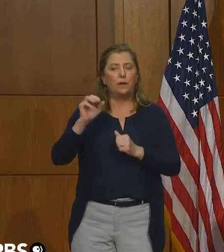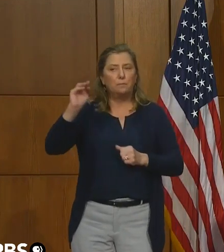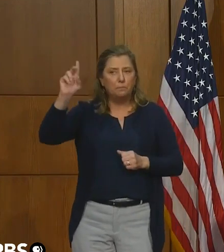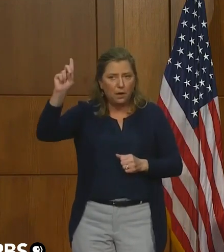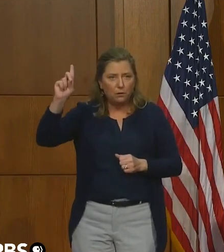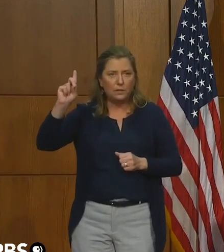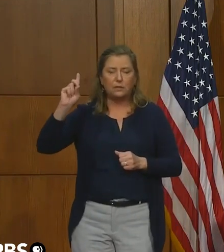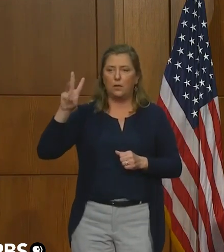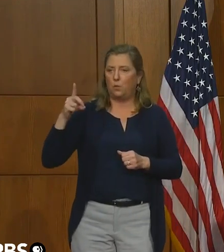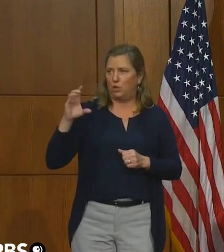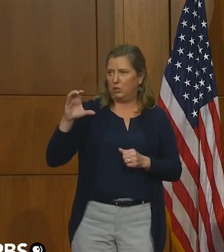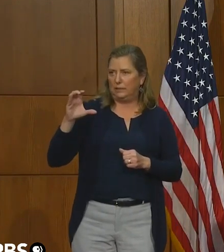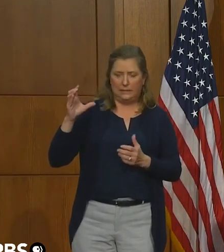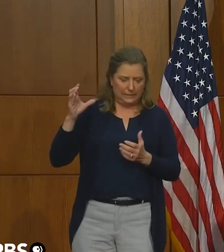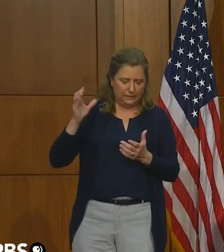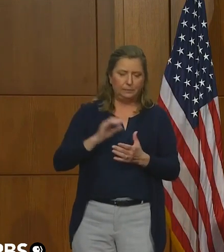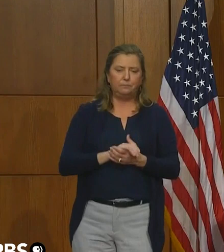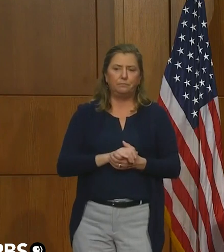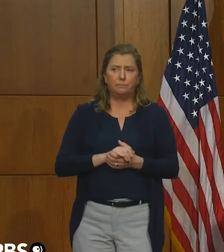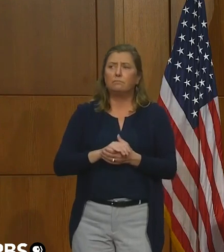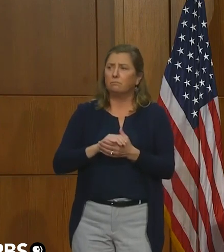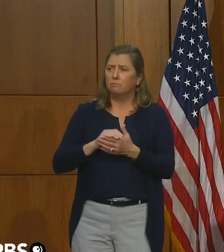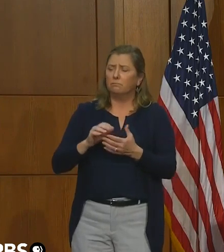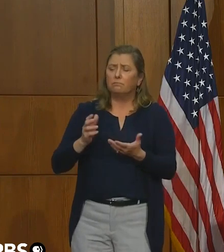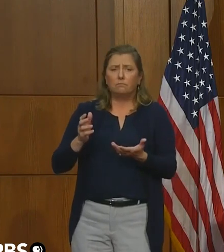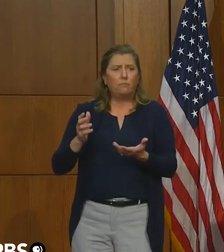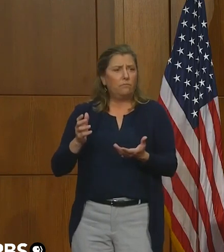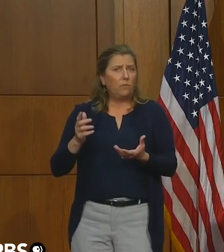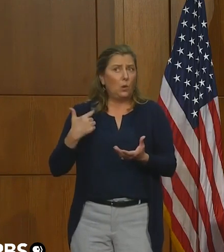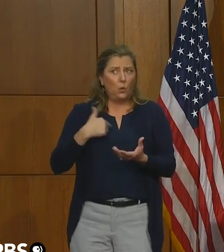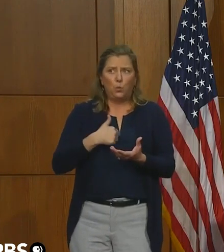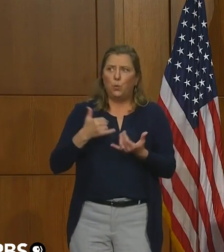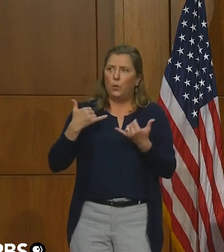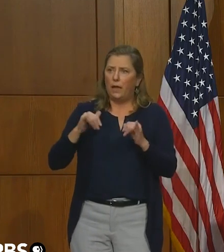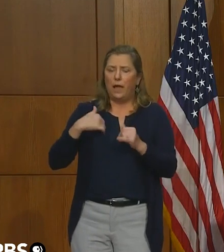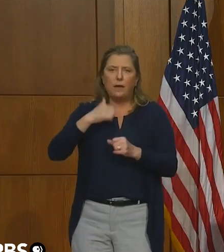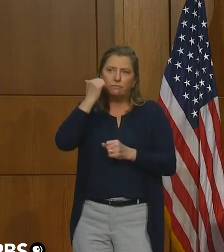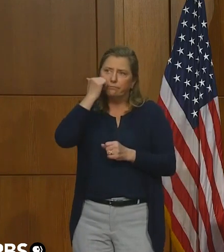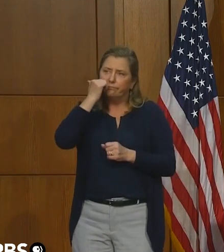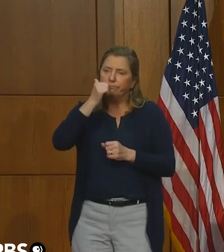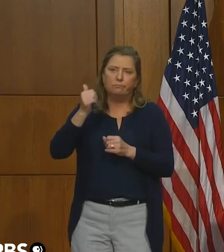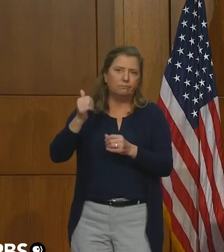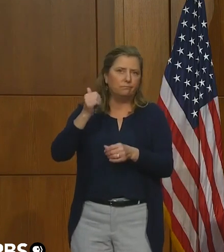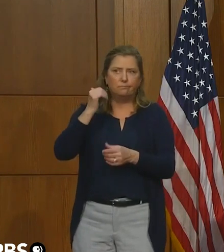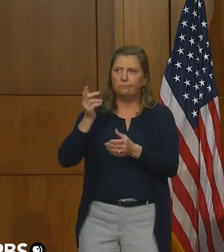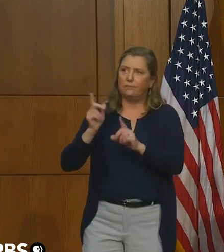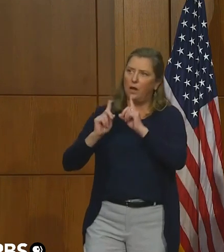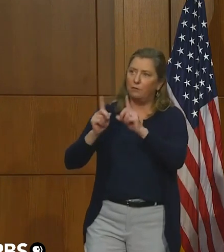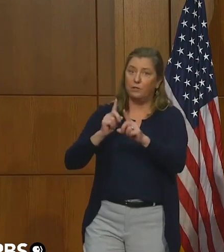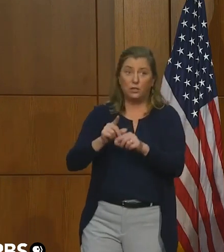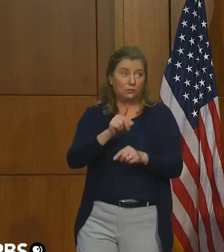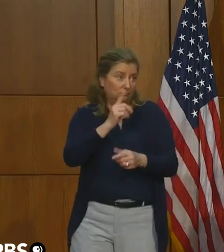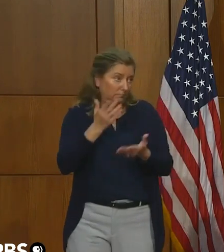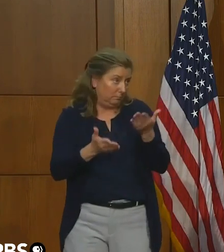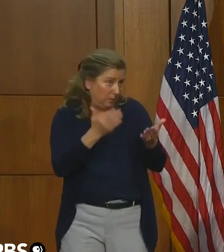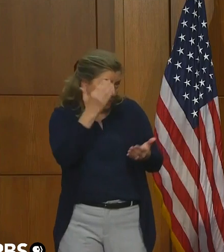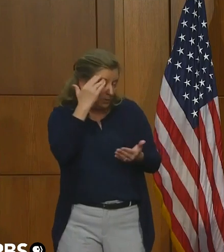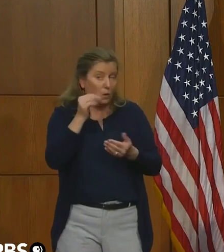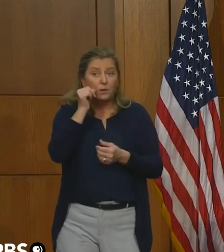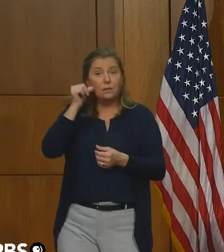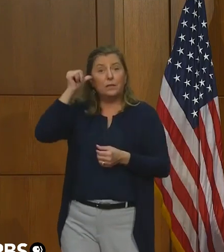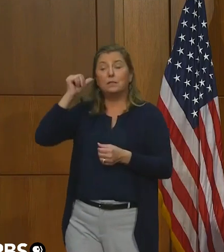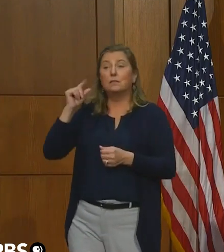Maryland and Washington, D.C., and we continue to have daily conversations with them. As a matter of fact, you may know this, yesterday